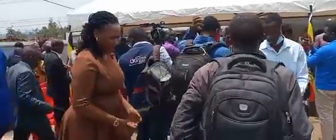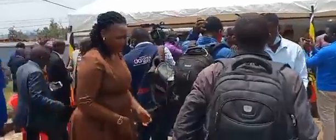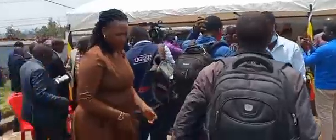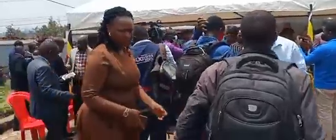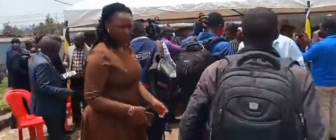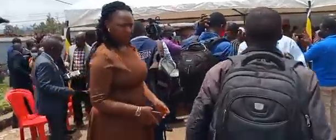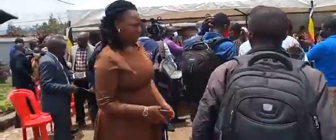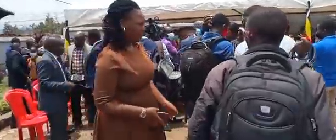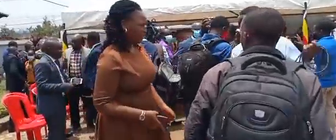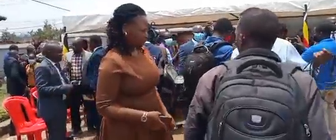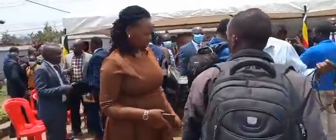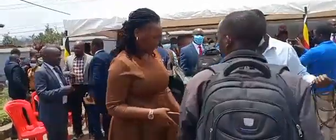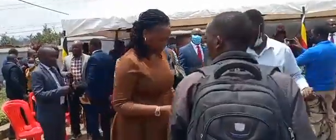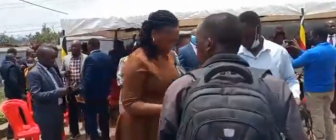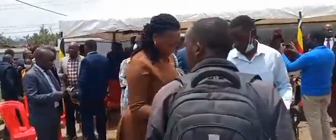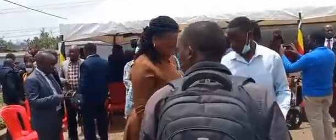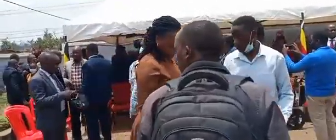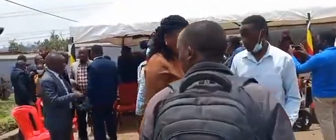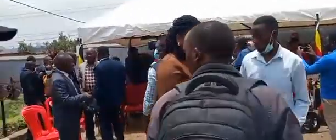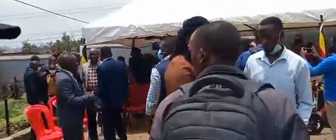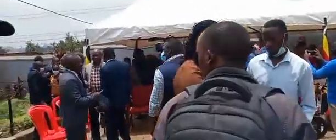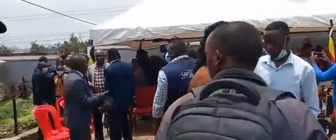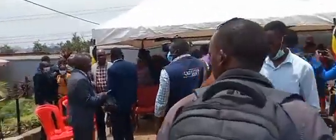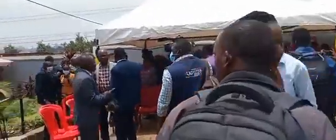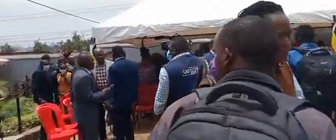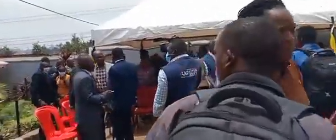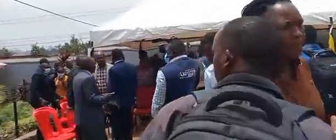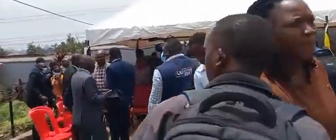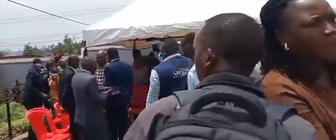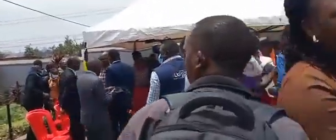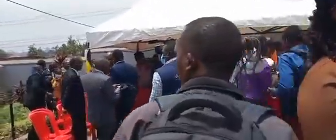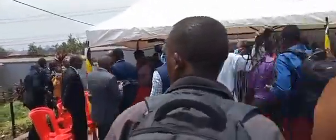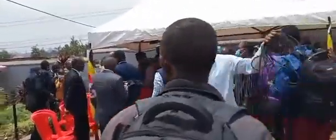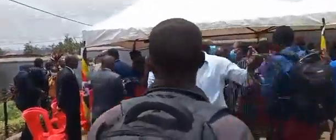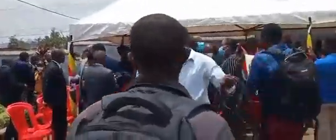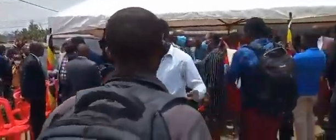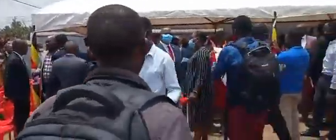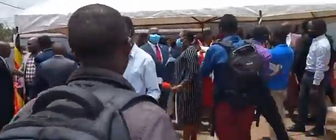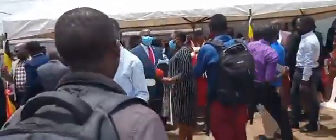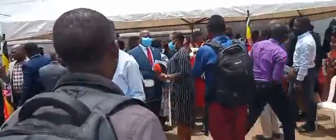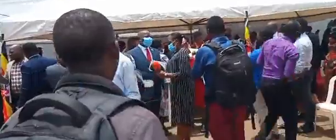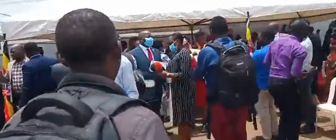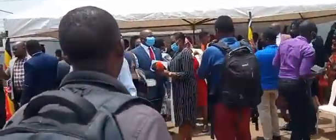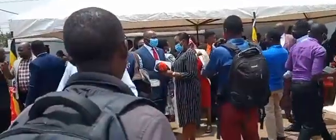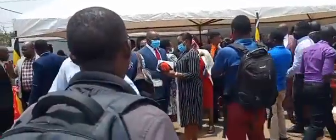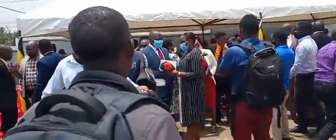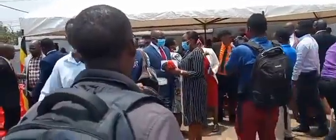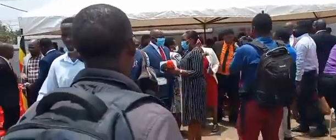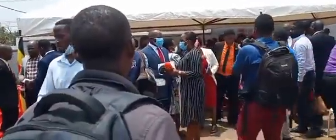National Platform headquarters, Kamocha. But you may have been in the engineer,